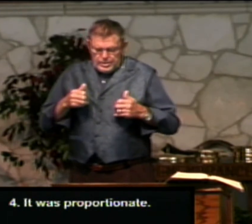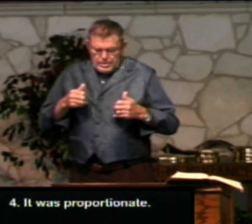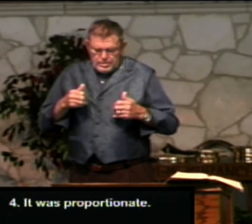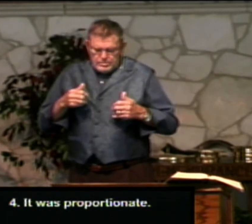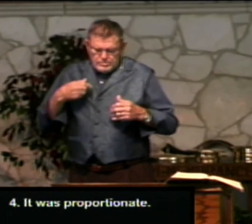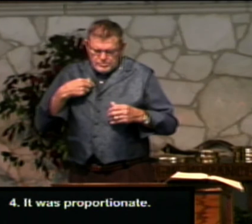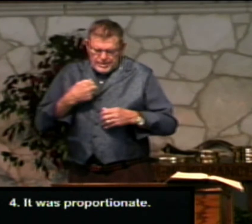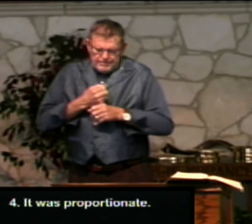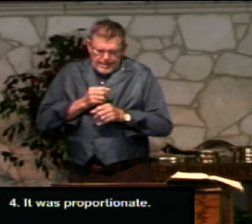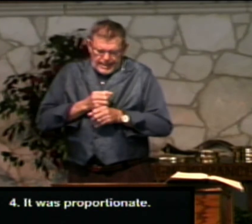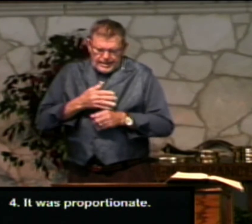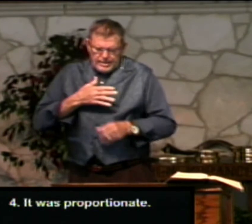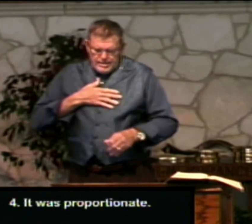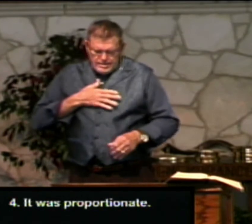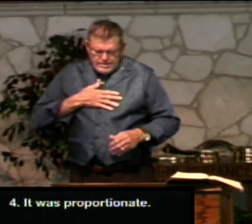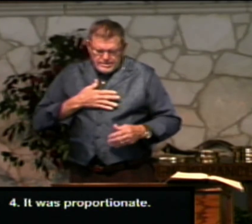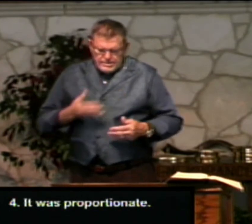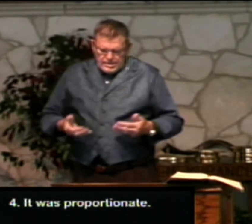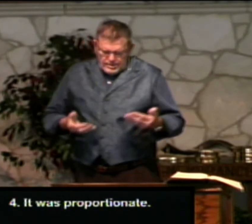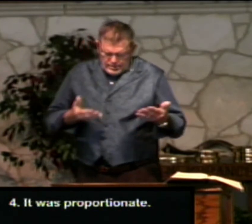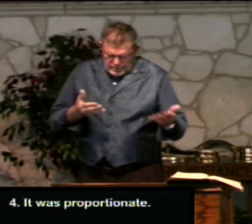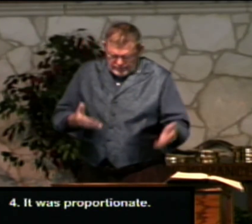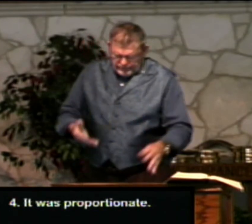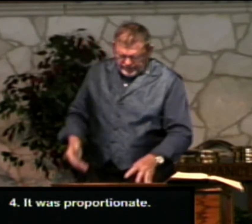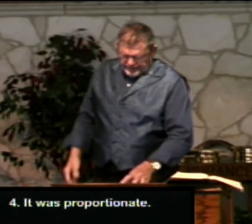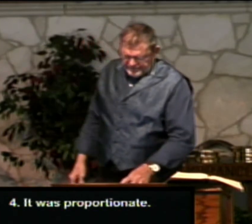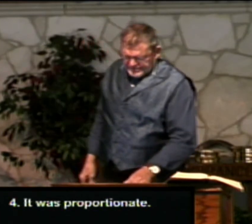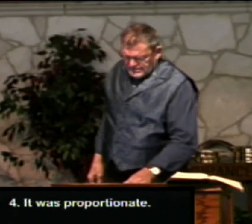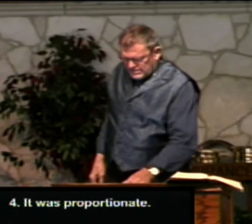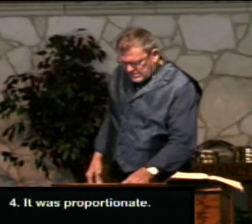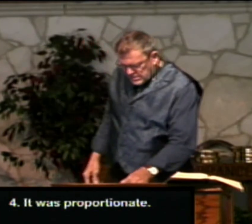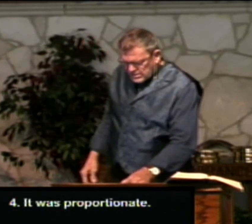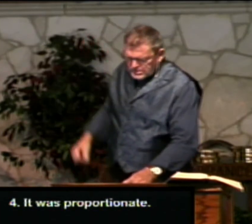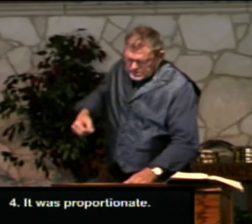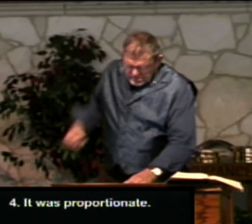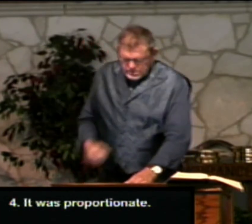which we make our offering.